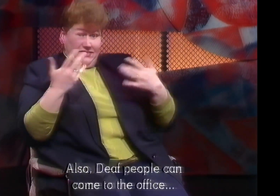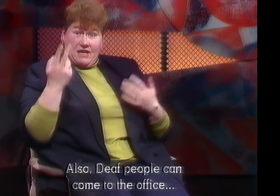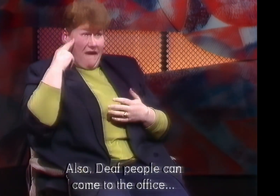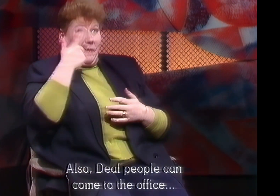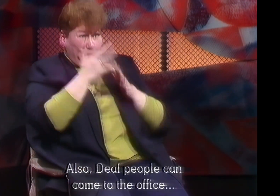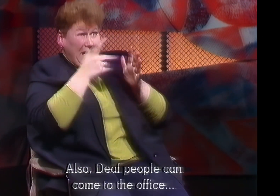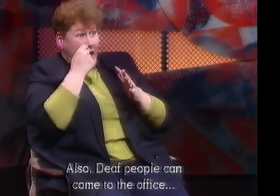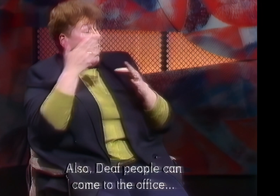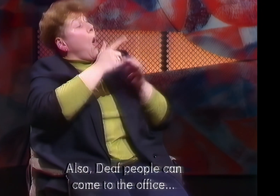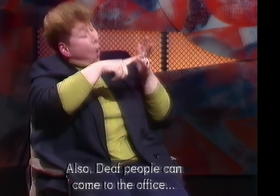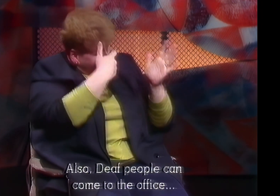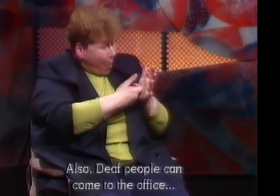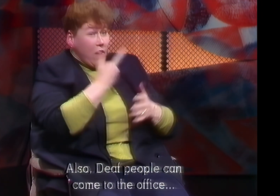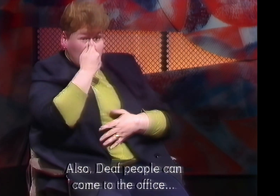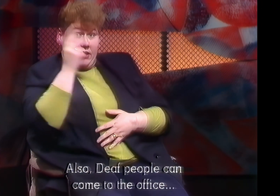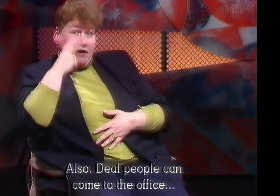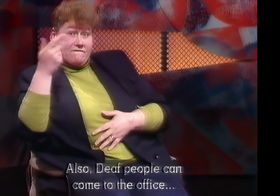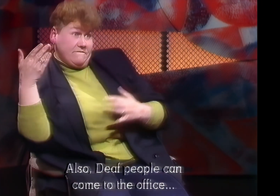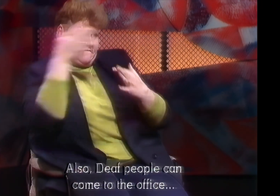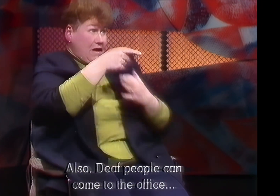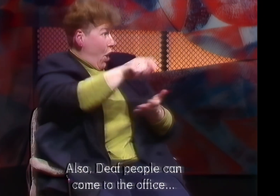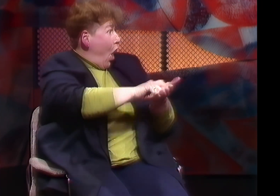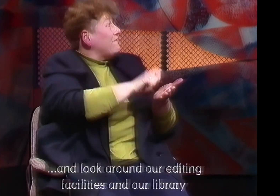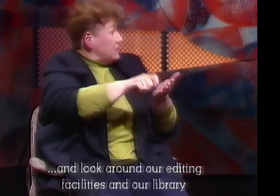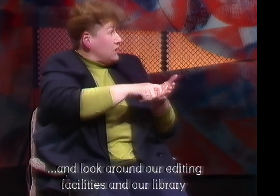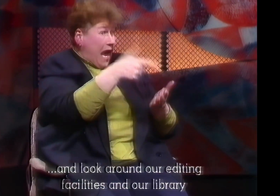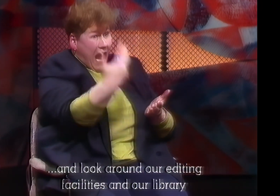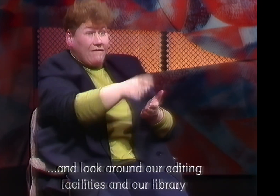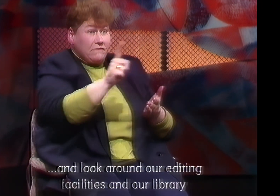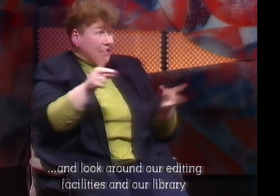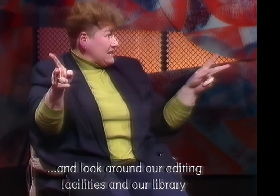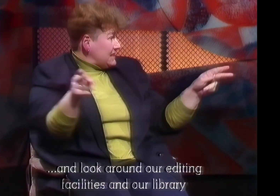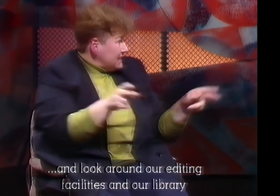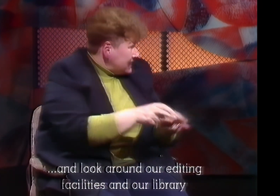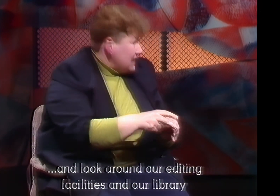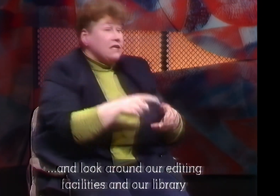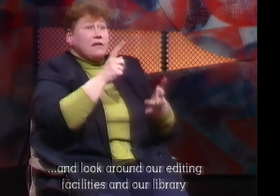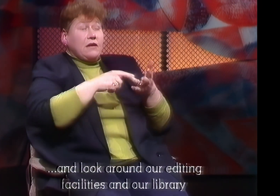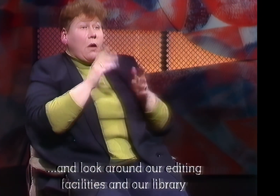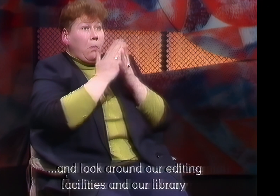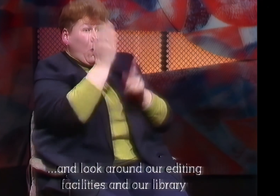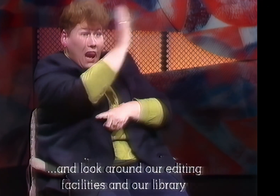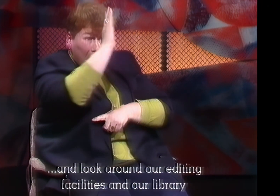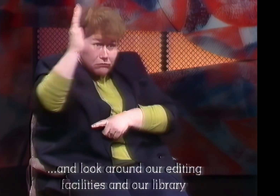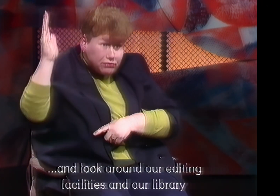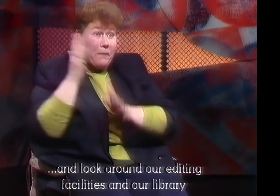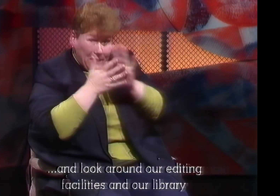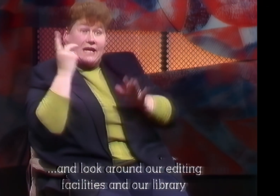But also, deaf people can come along to the office and take the opportunity to look around our editing facilities and